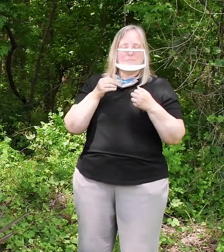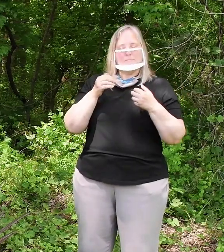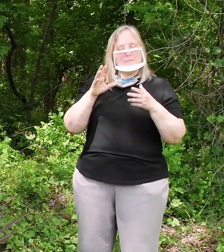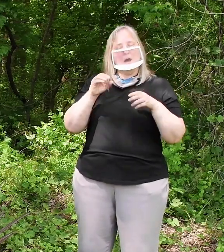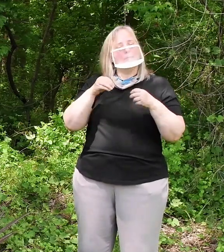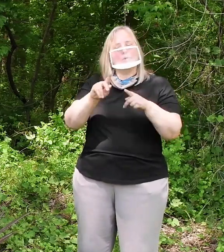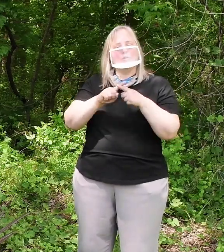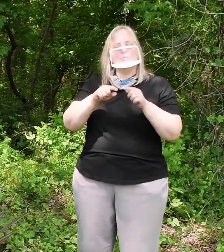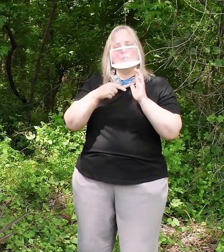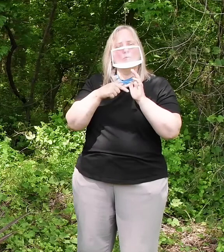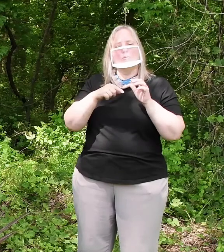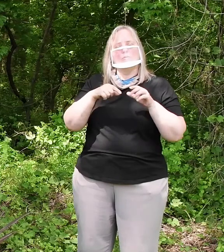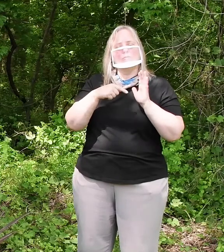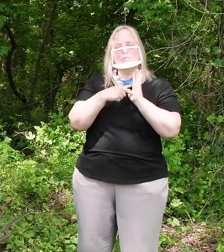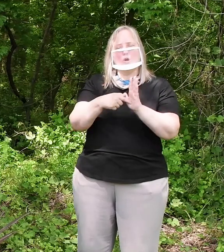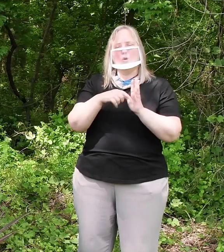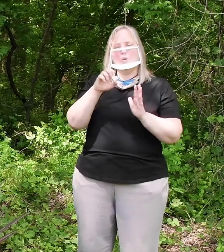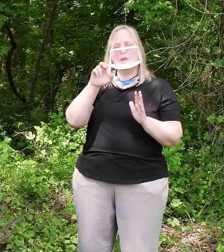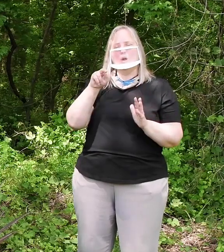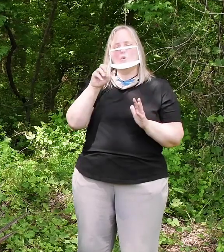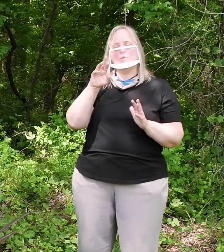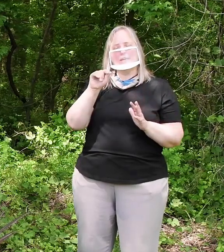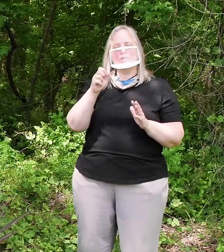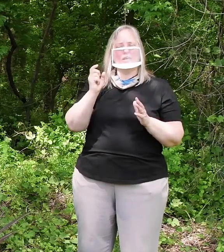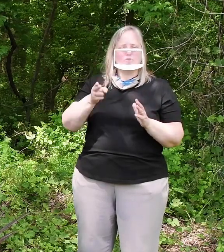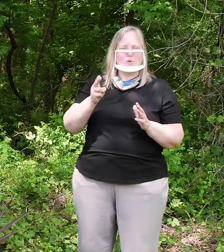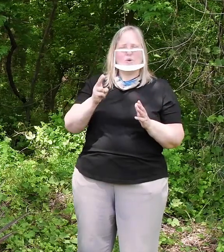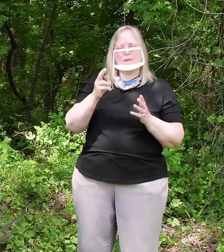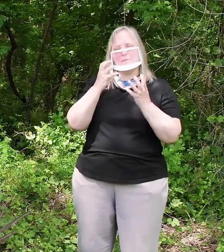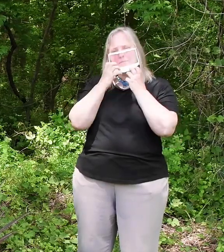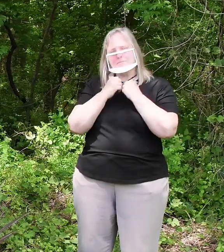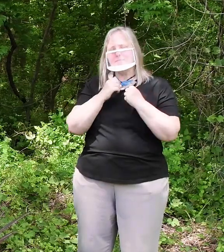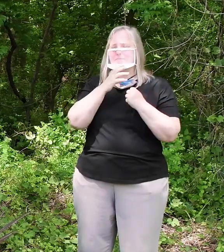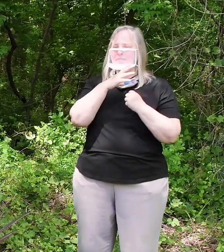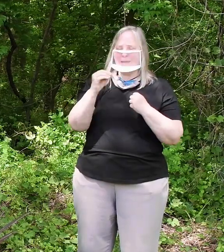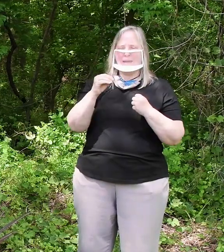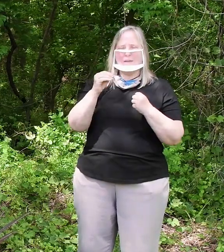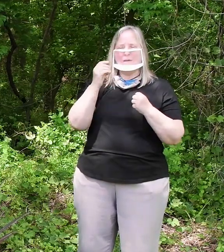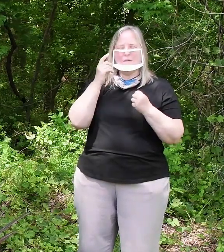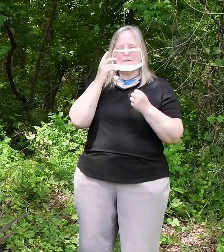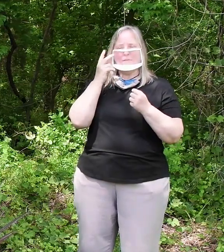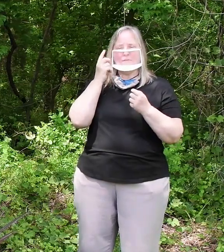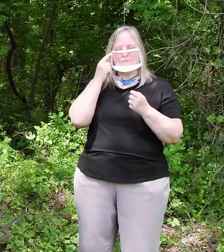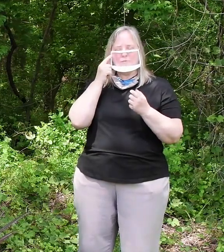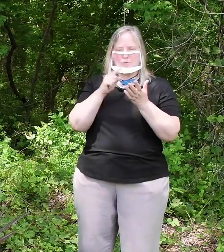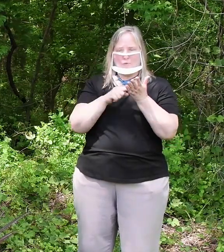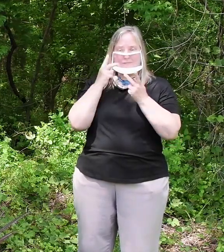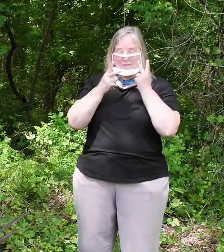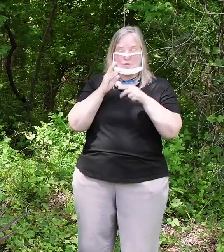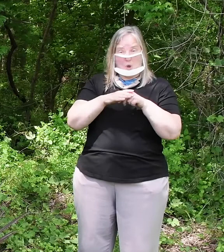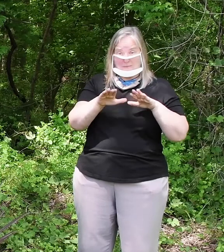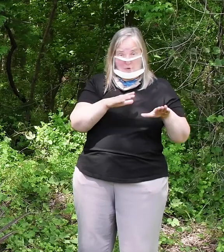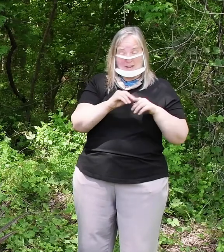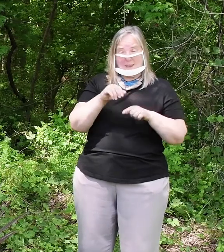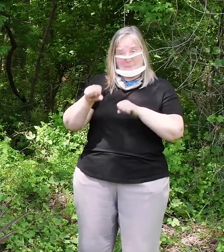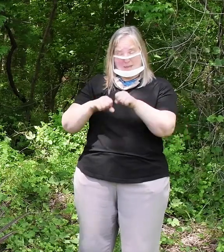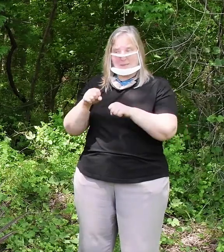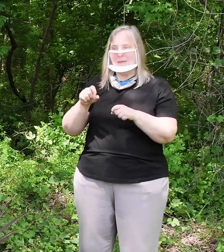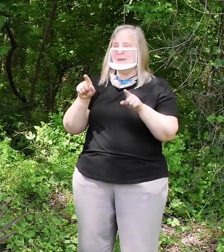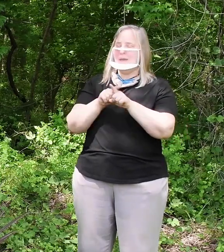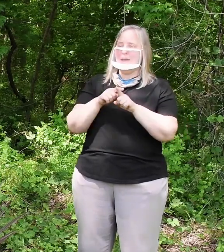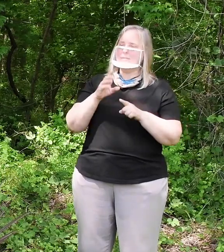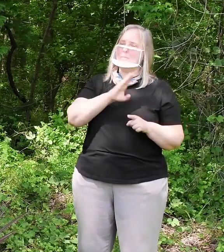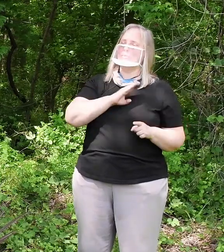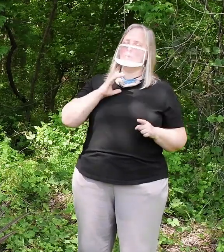historic past and unique charm with additional visitors on foot as well as on bike. As board president of the